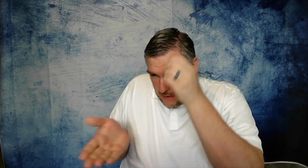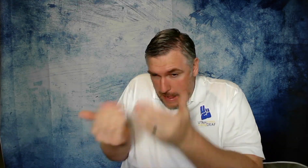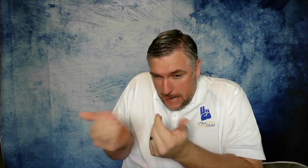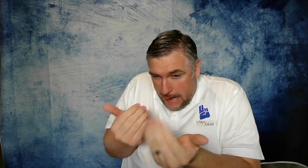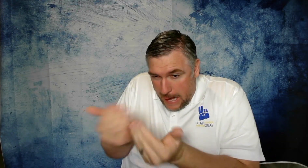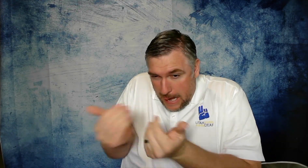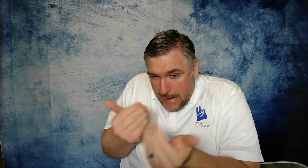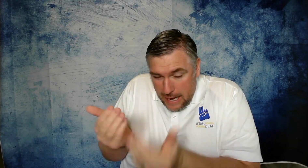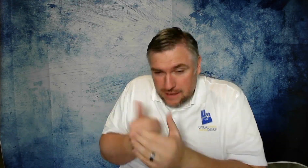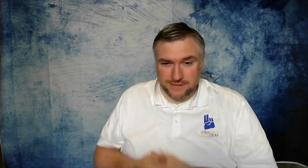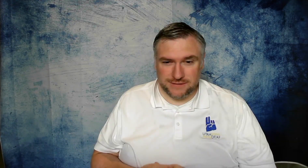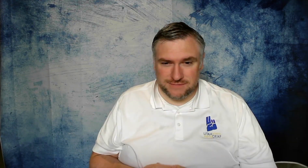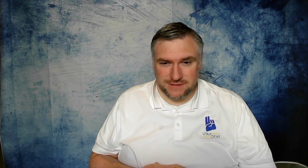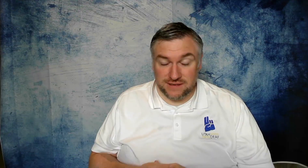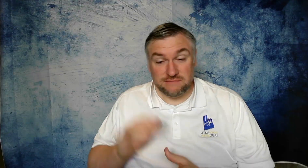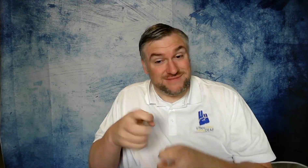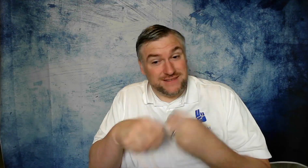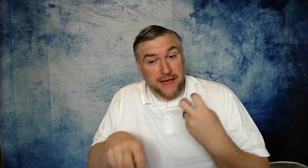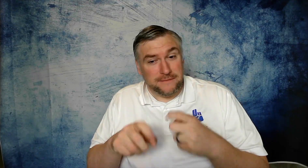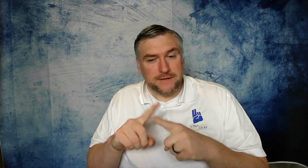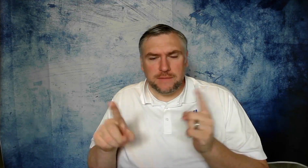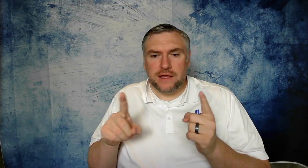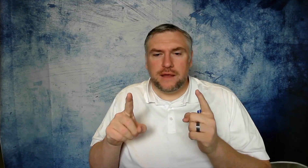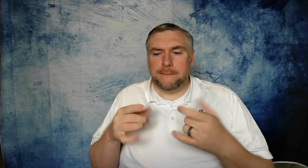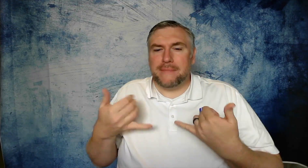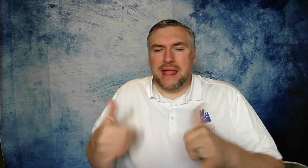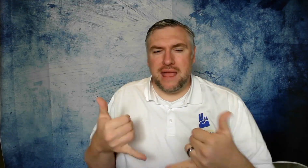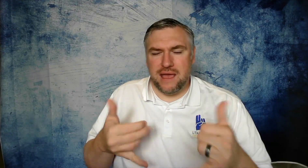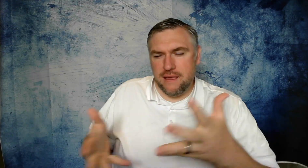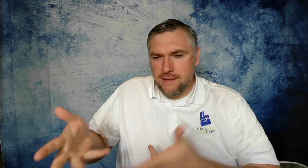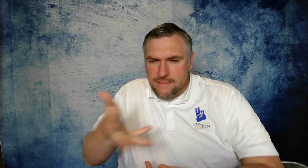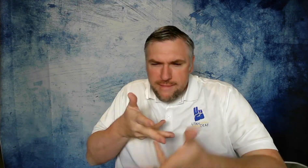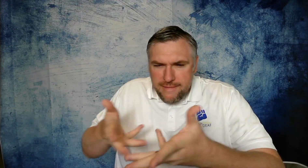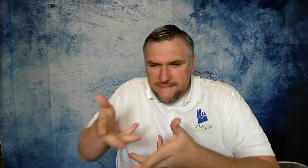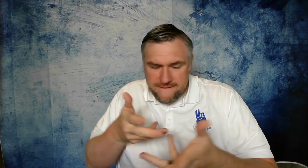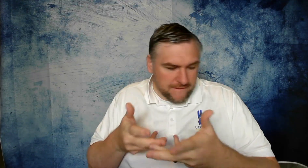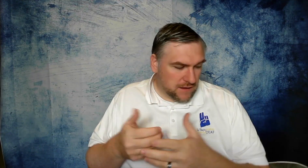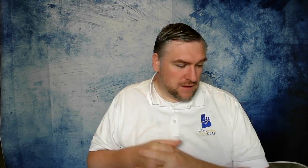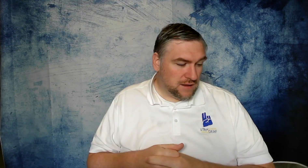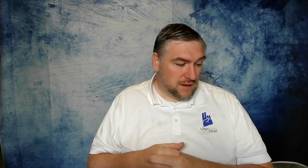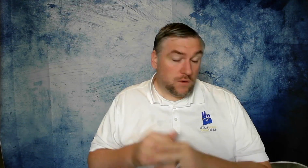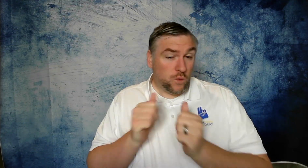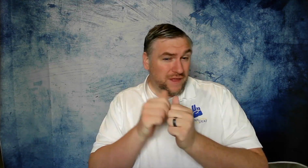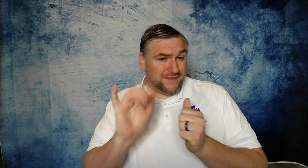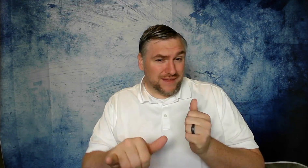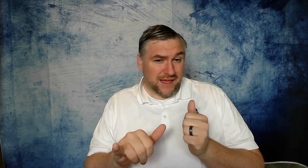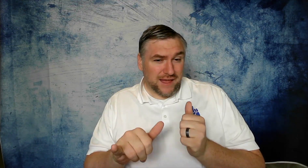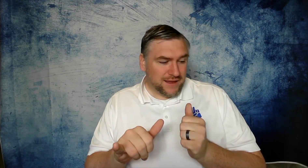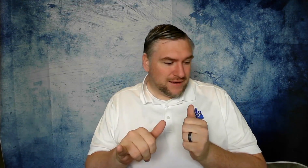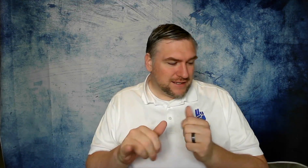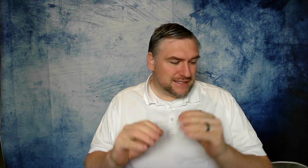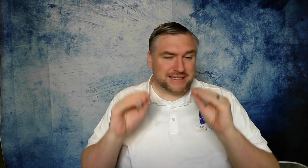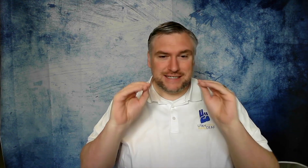how to help open and then pull out as much as we can. It's tough, but it's that playful interaction that will be helpful.